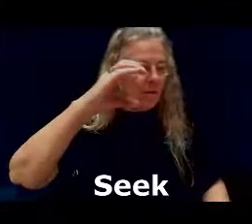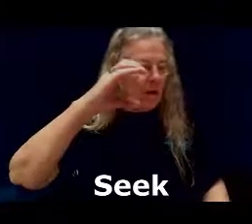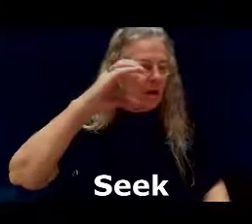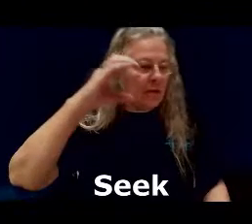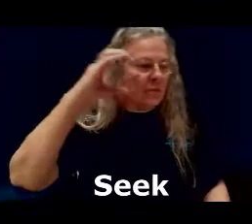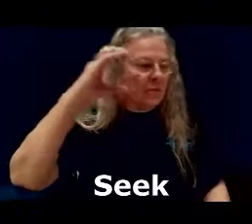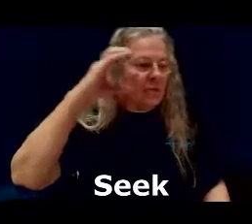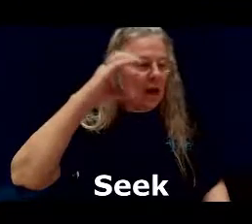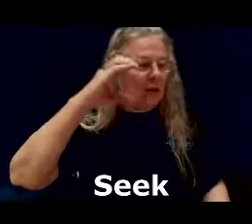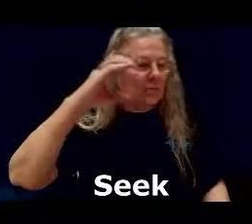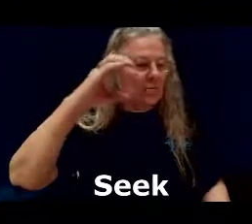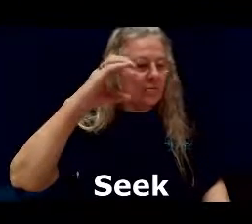Okay,